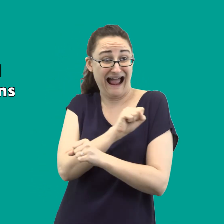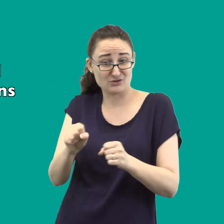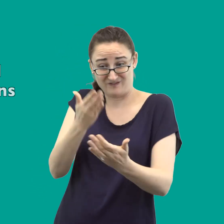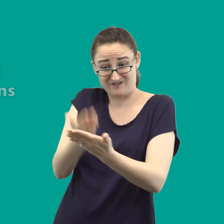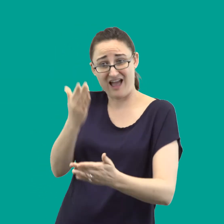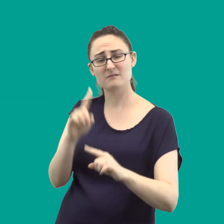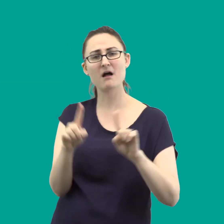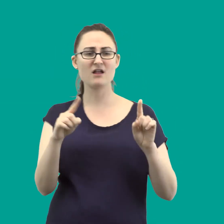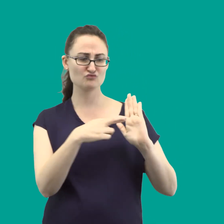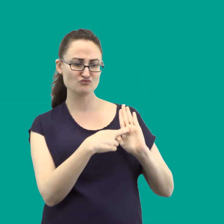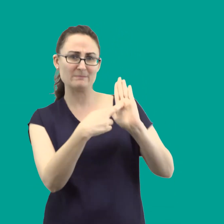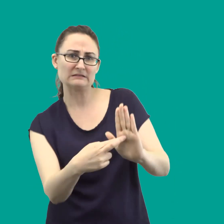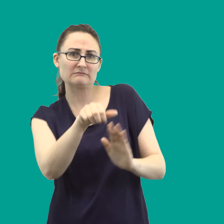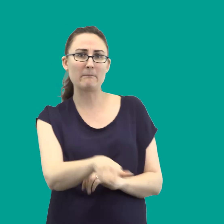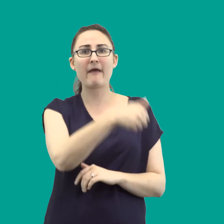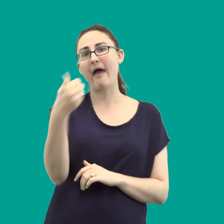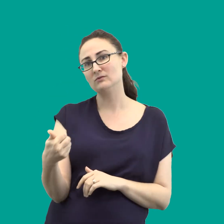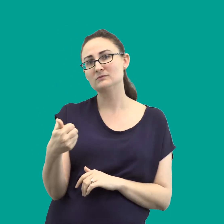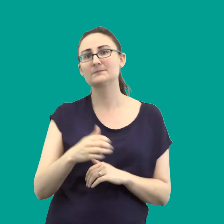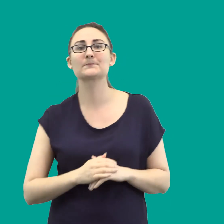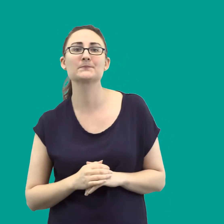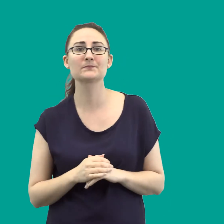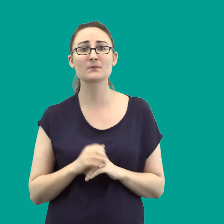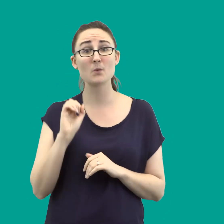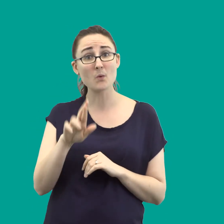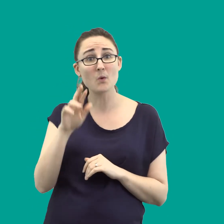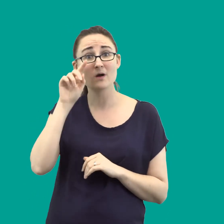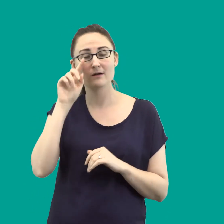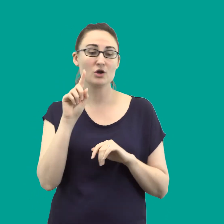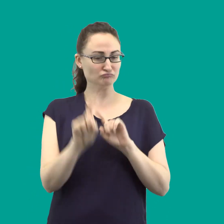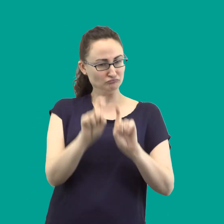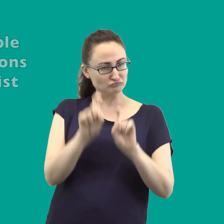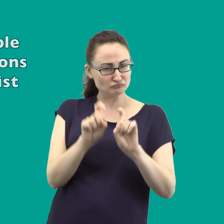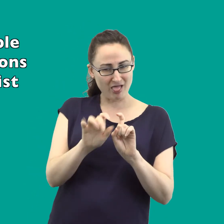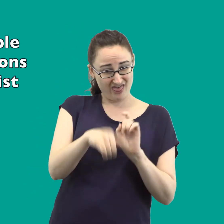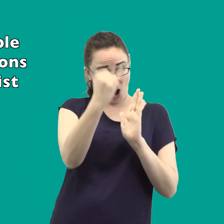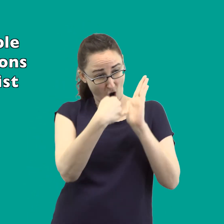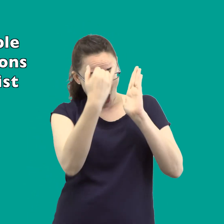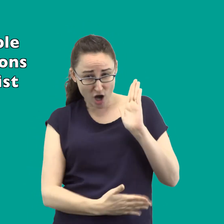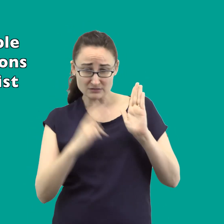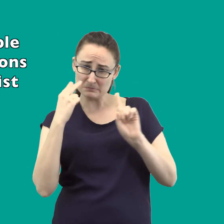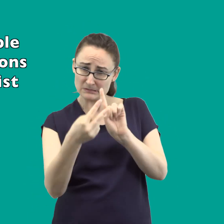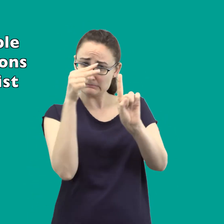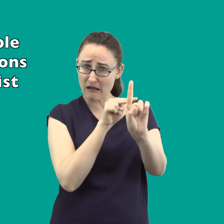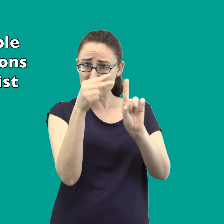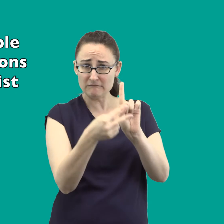Sometimes it's not an actual fact, but it represents something else. You can ask what the artist's perspective